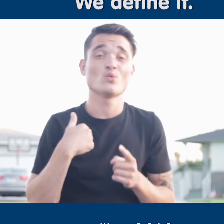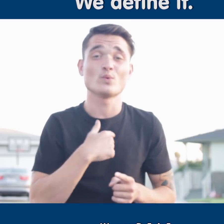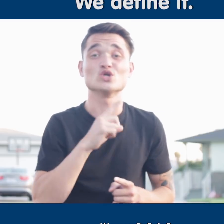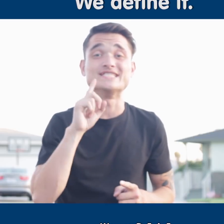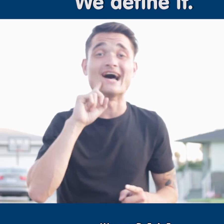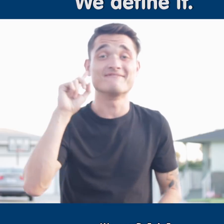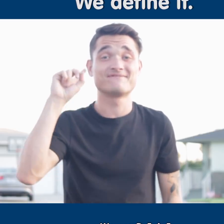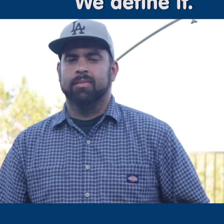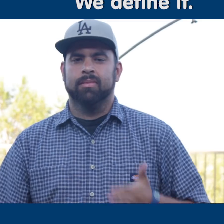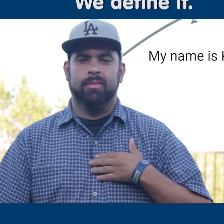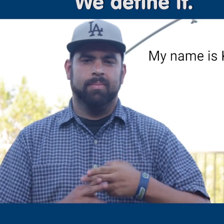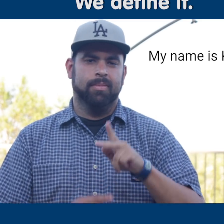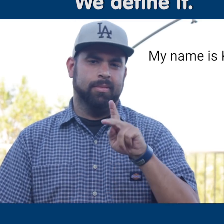deaf.